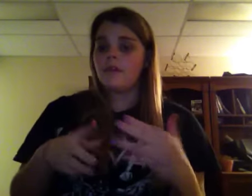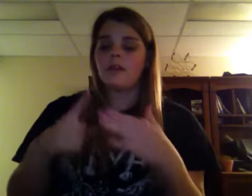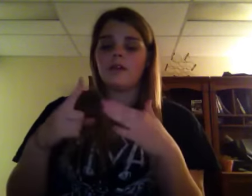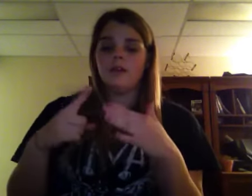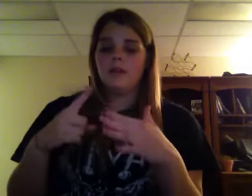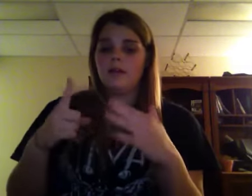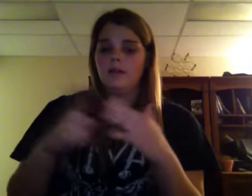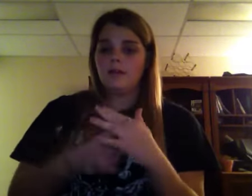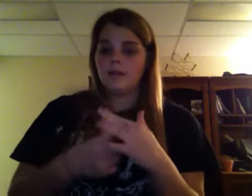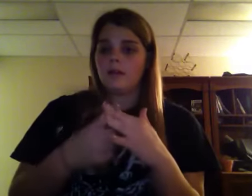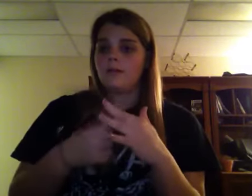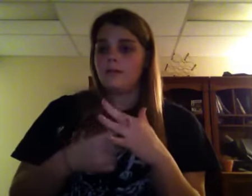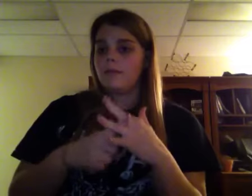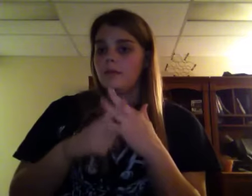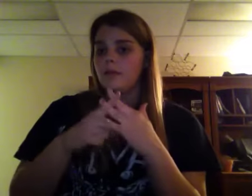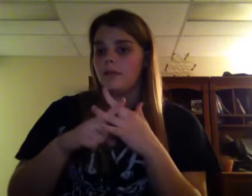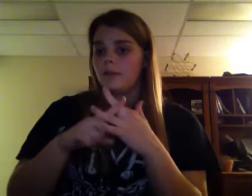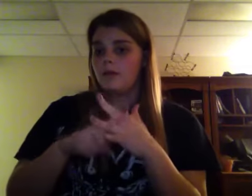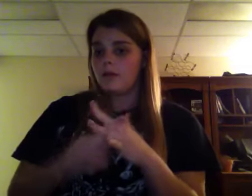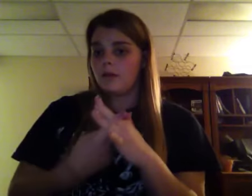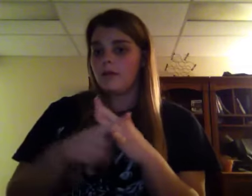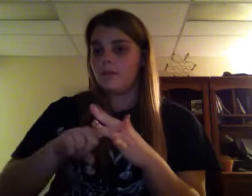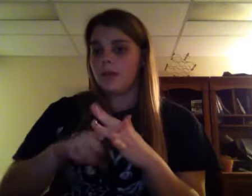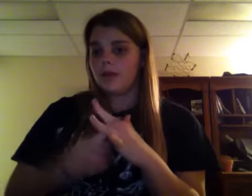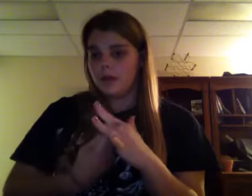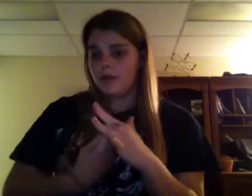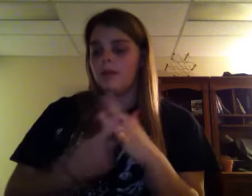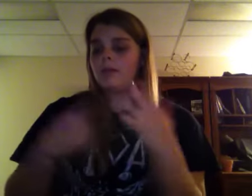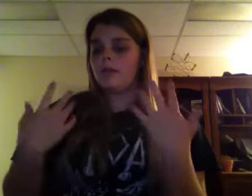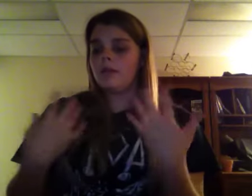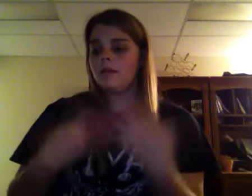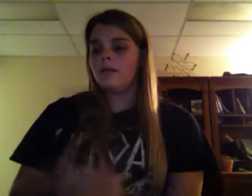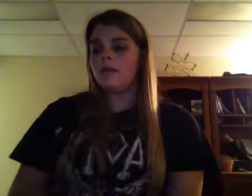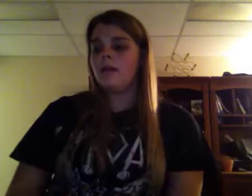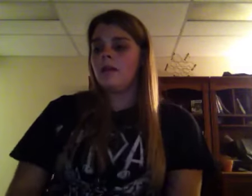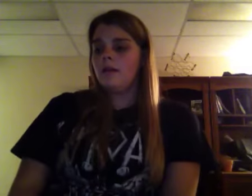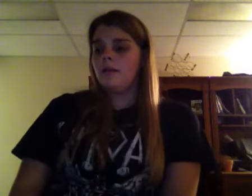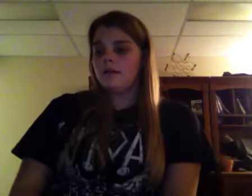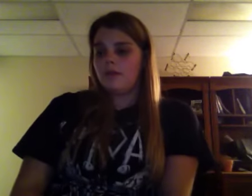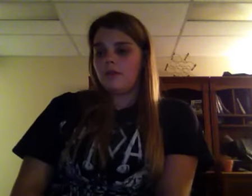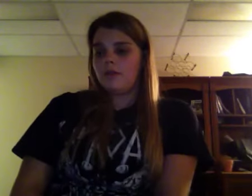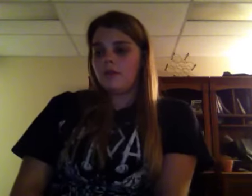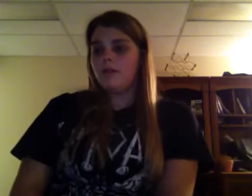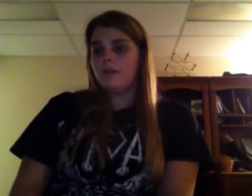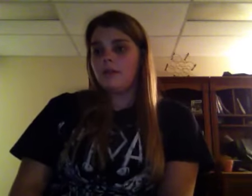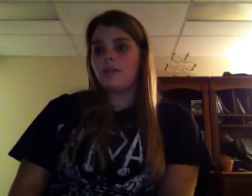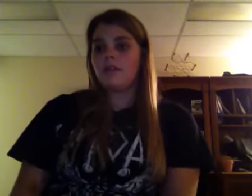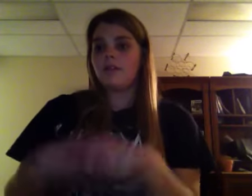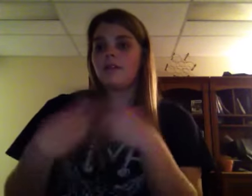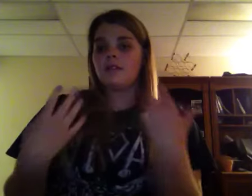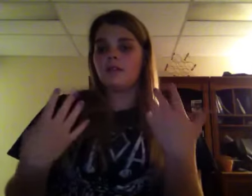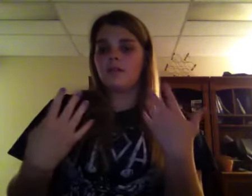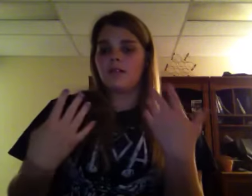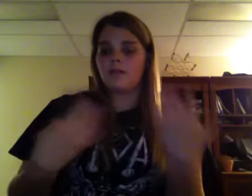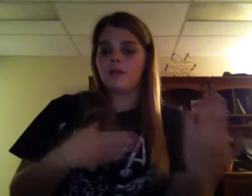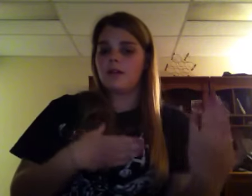like start, this is going to be start, begin, etc. They're synonyms. So like synonyms in spoken